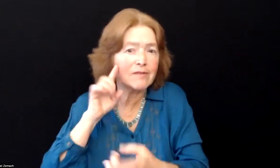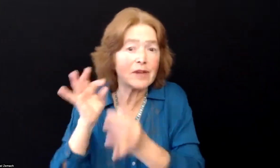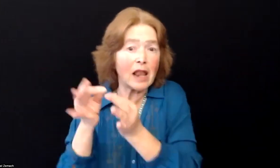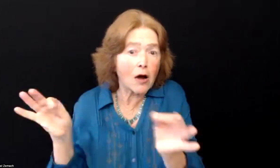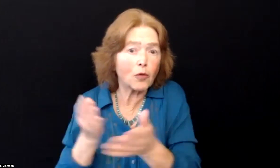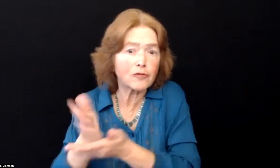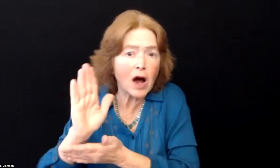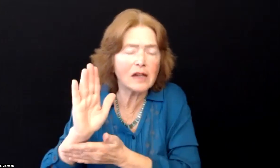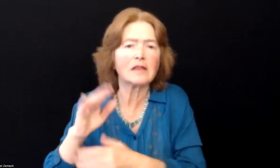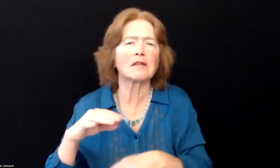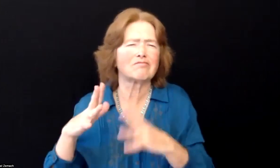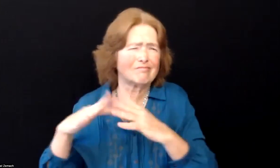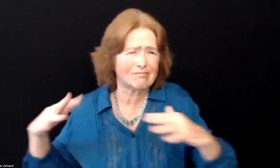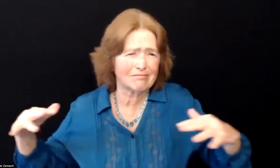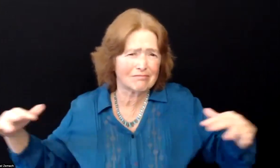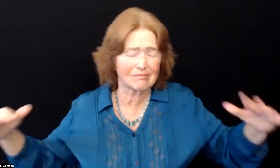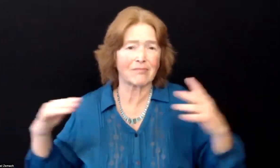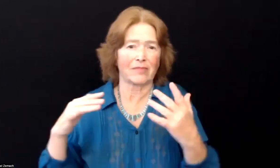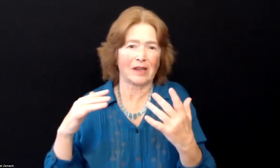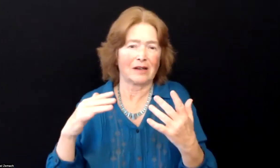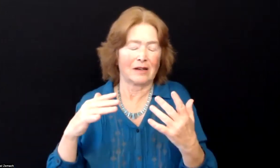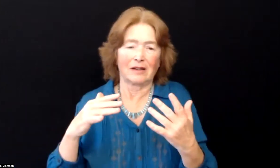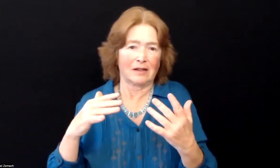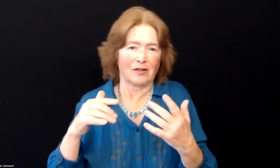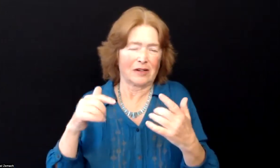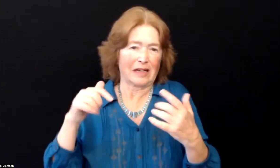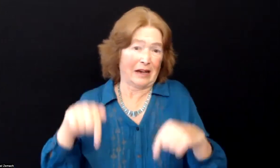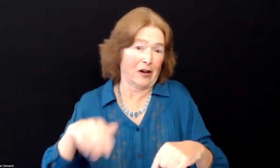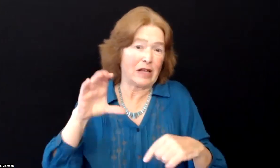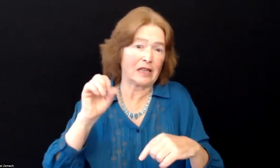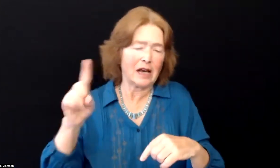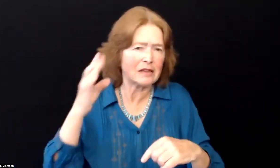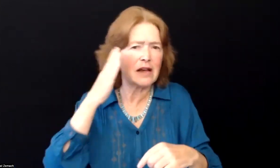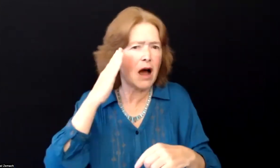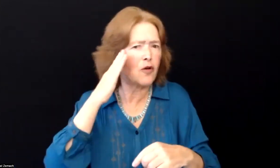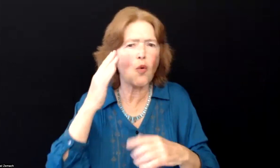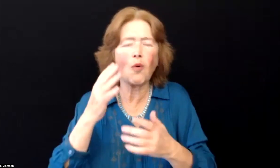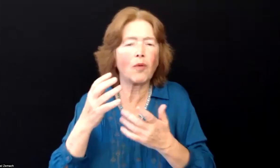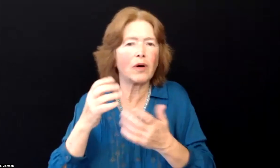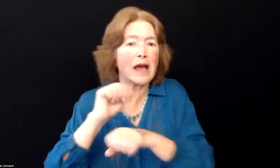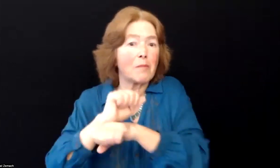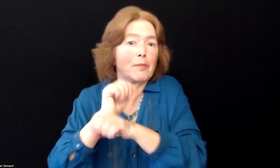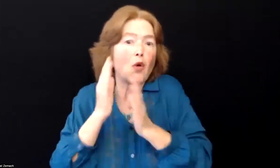students and adults stay open, and so that we have that diversity. I